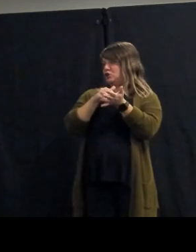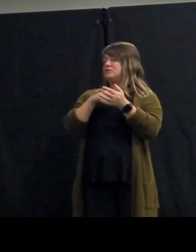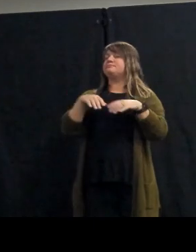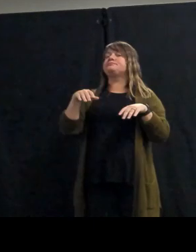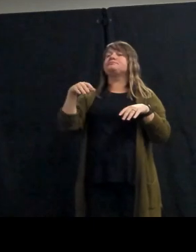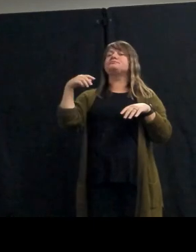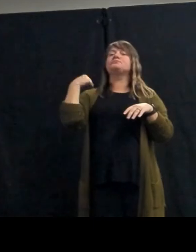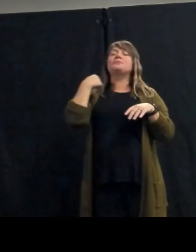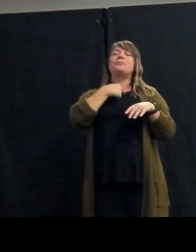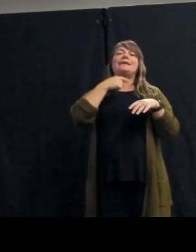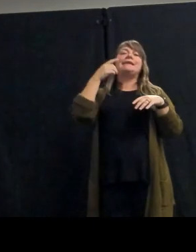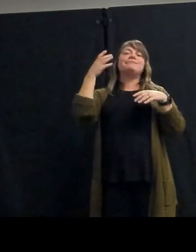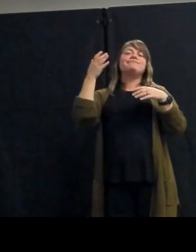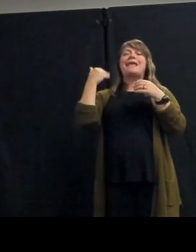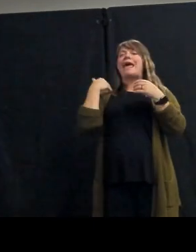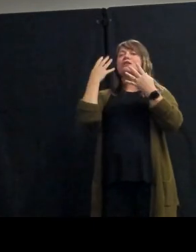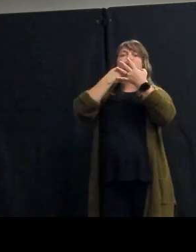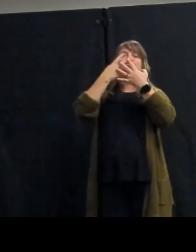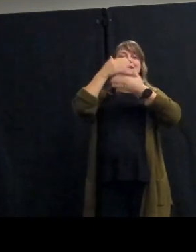Cancer Center.